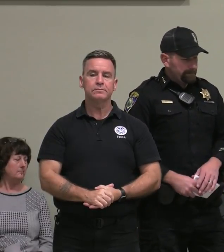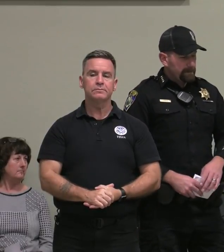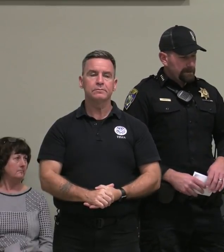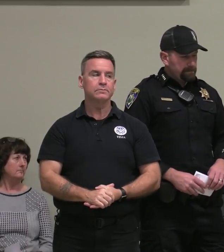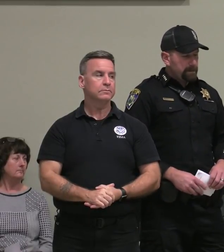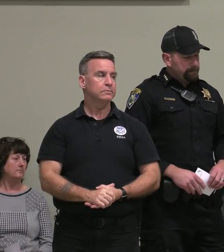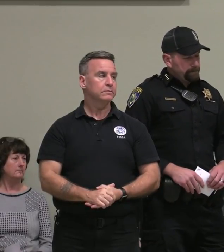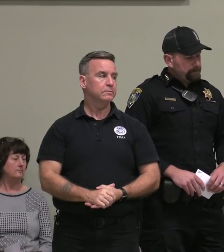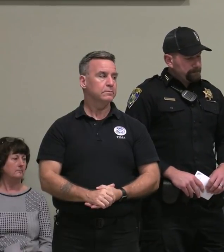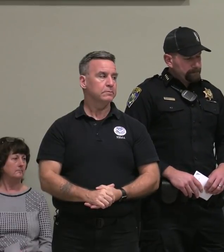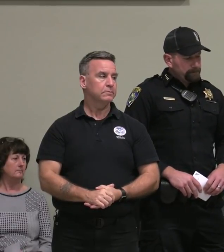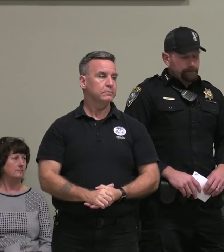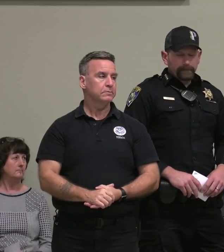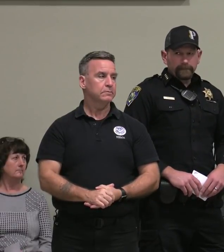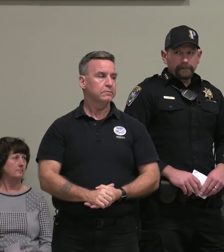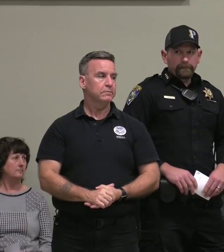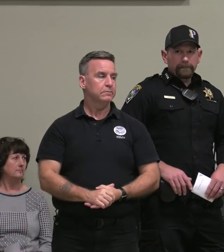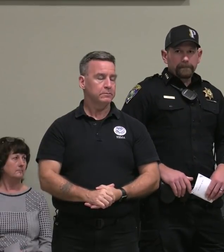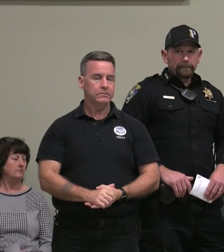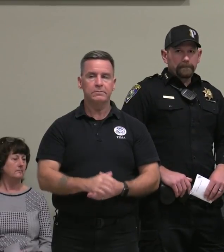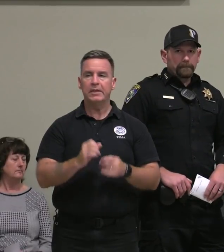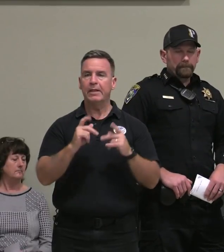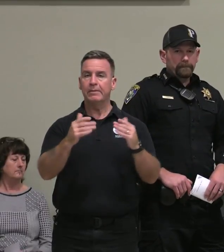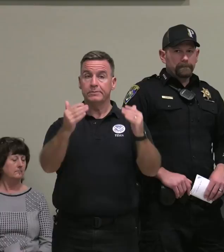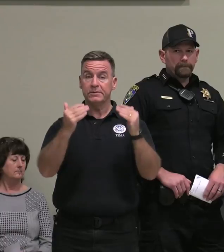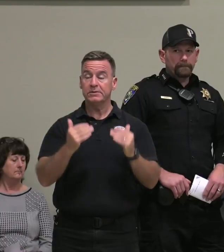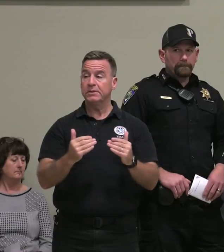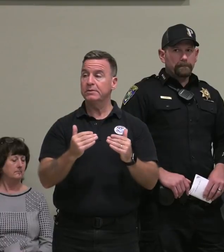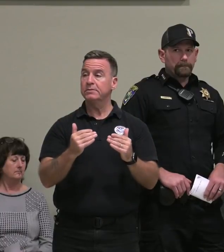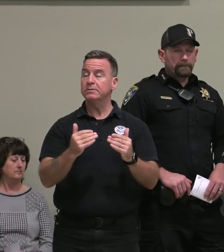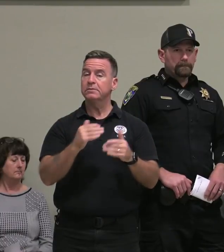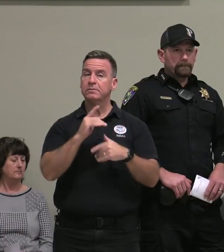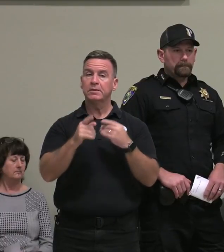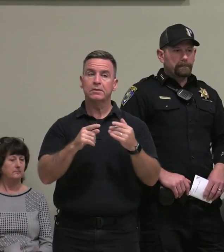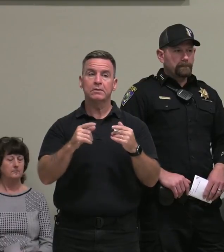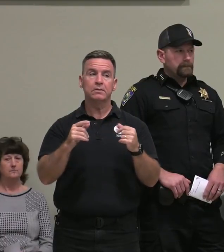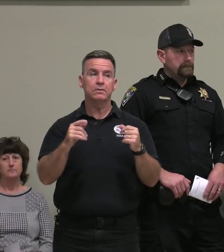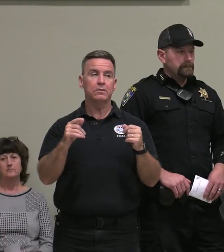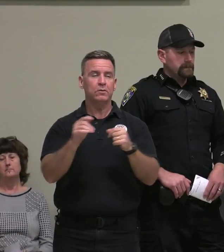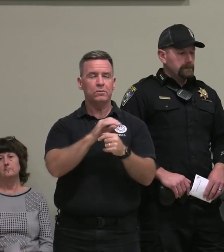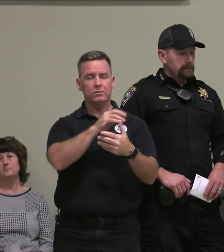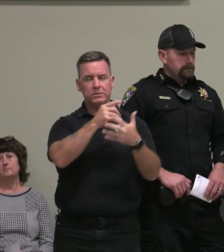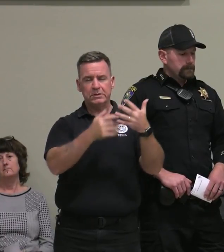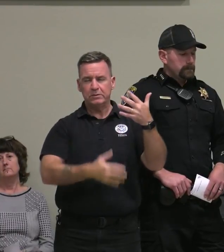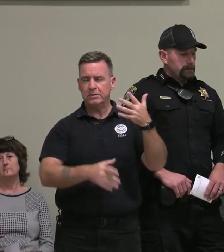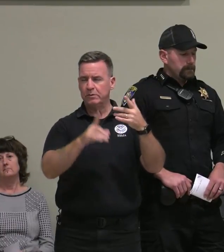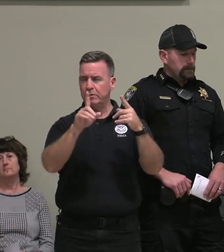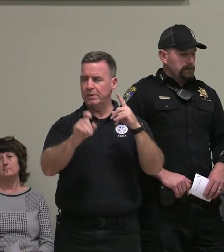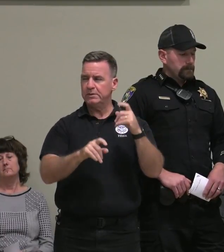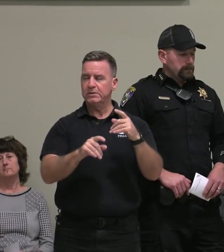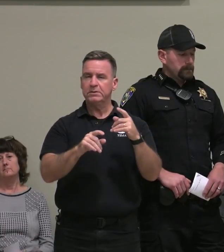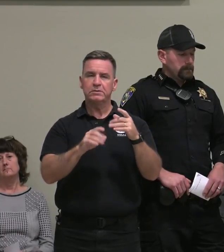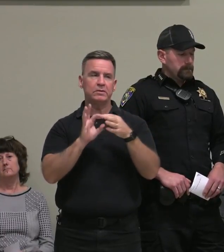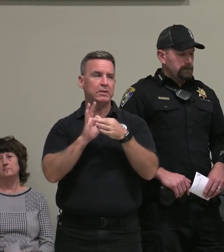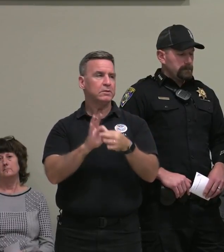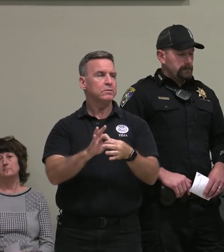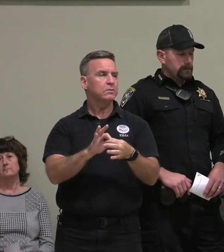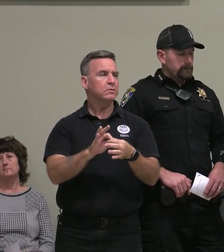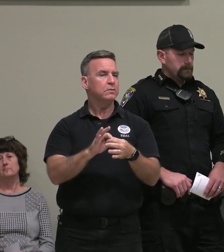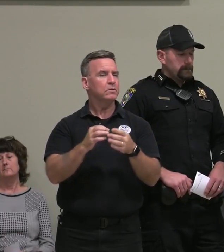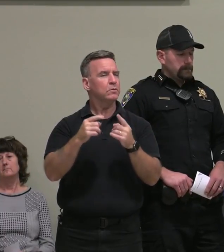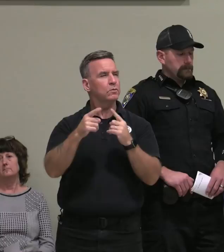Do you me anything on that? Okay. All right. The next one deals with a whole kind of series of questions along the line of